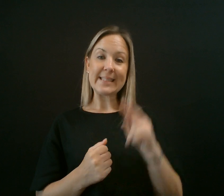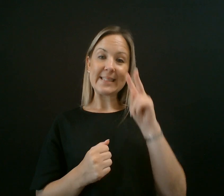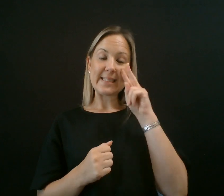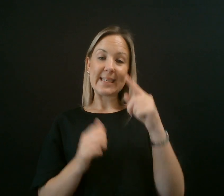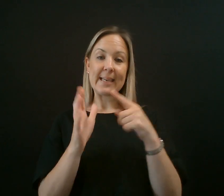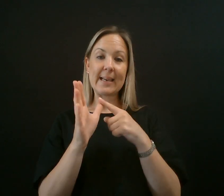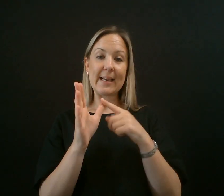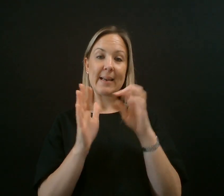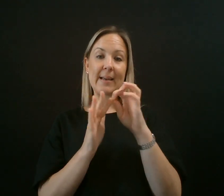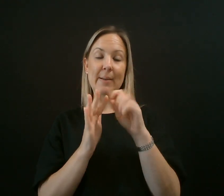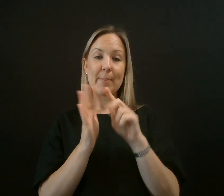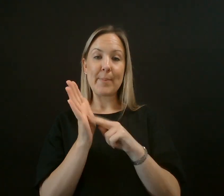A,